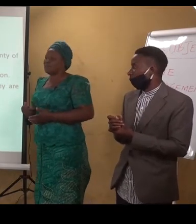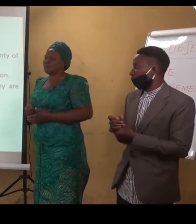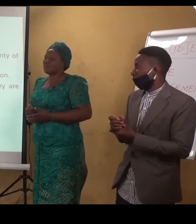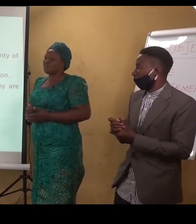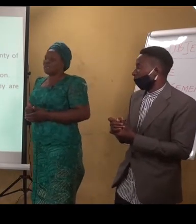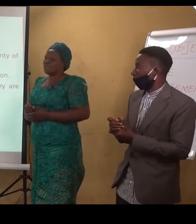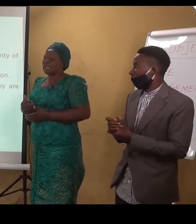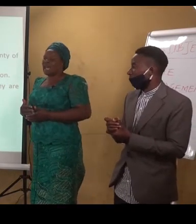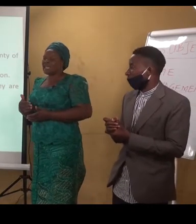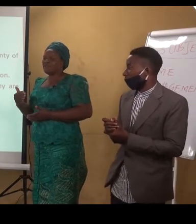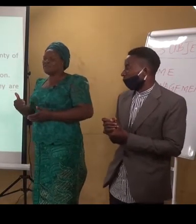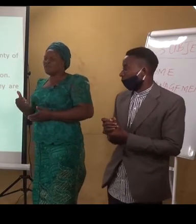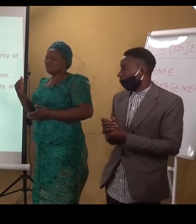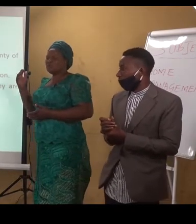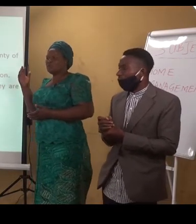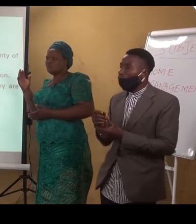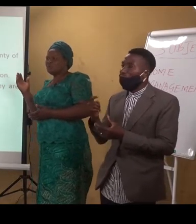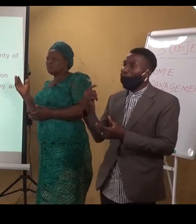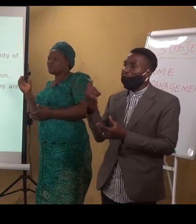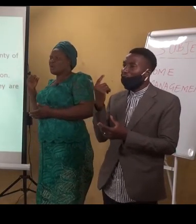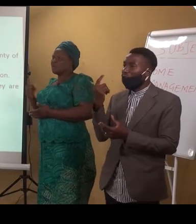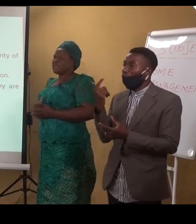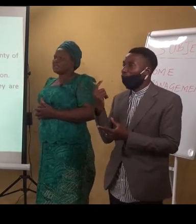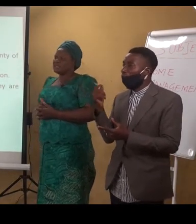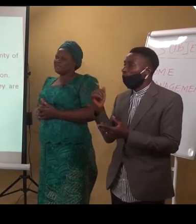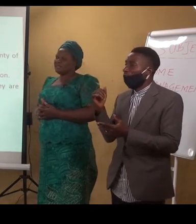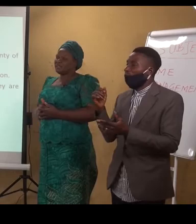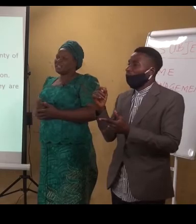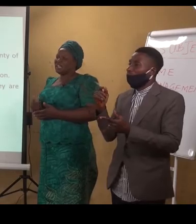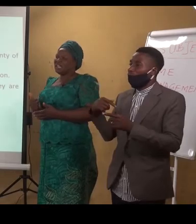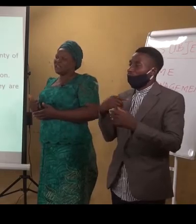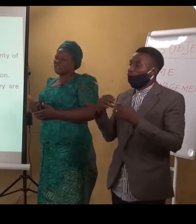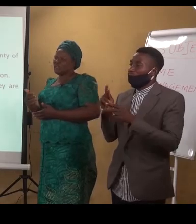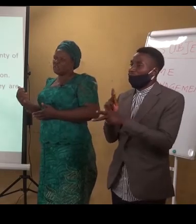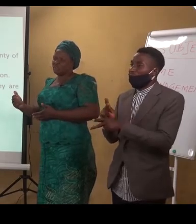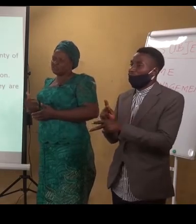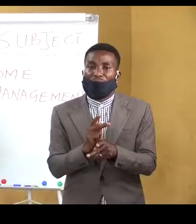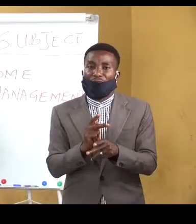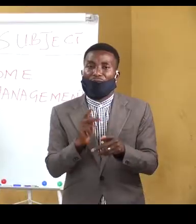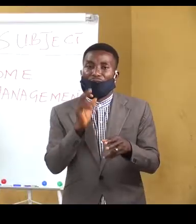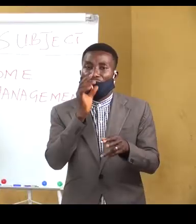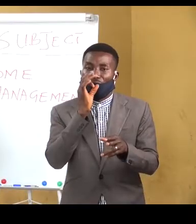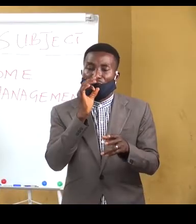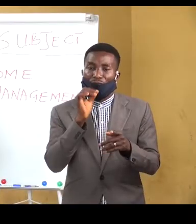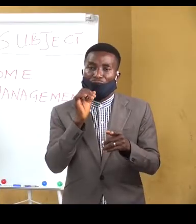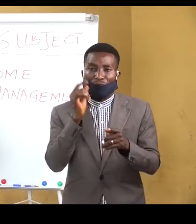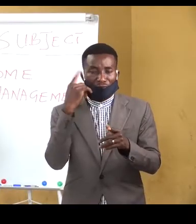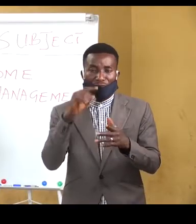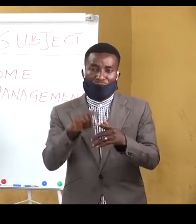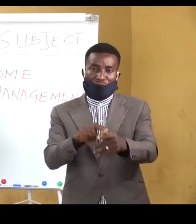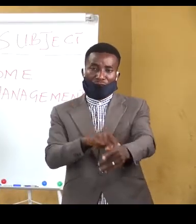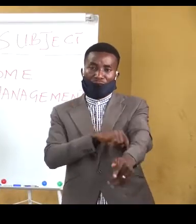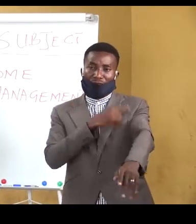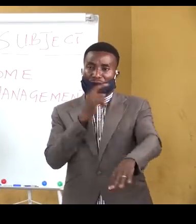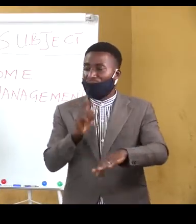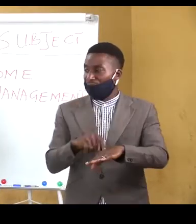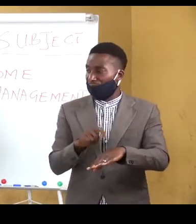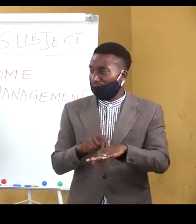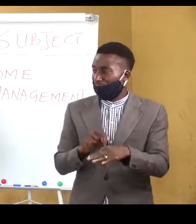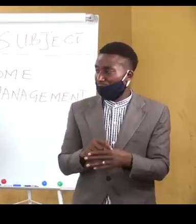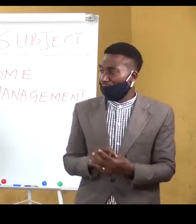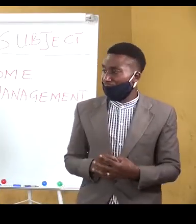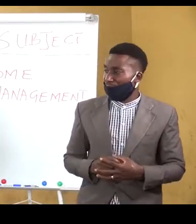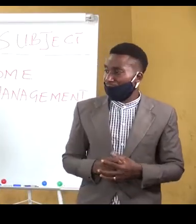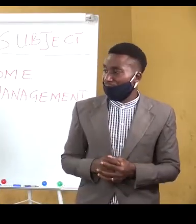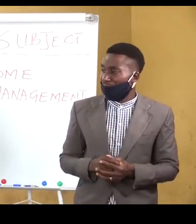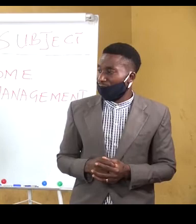shelf life. Like in food storage, the shelf life is short. But in food preservation, it can